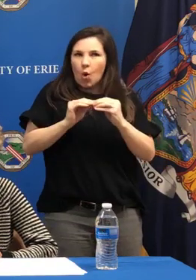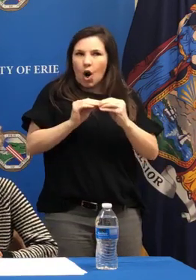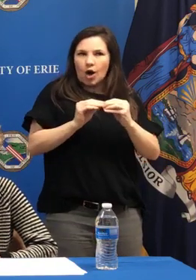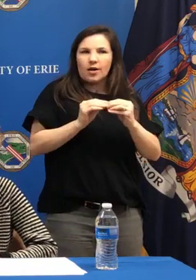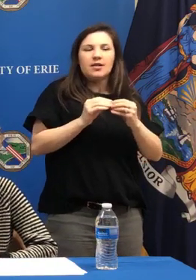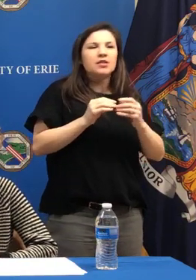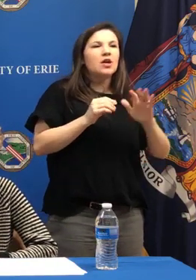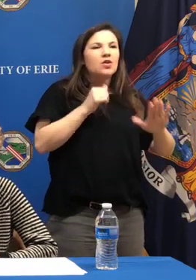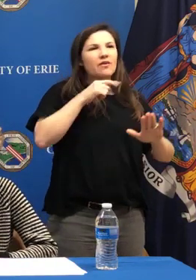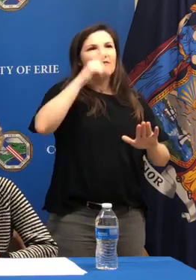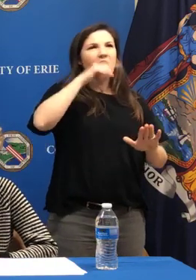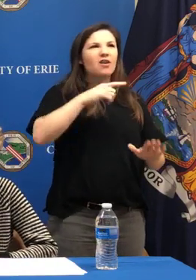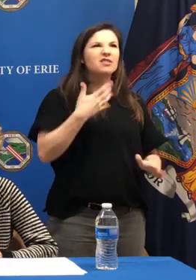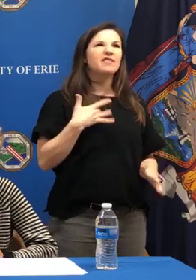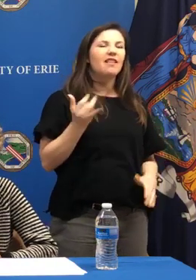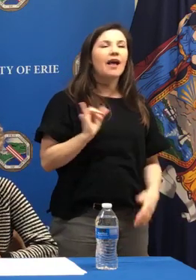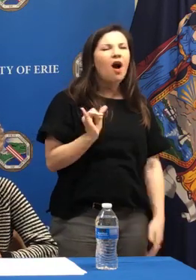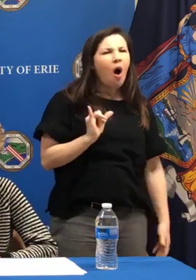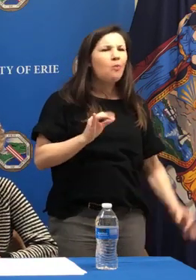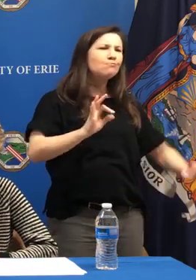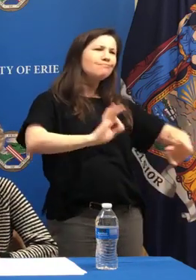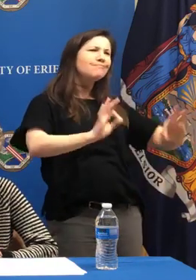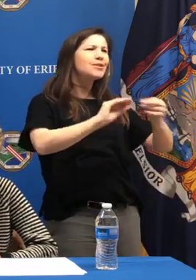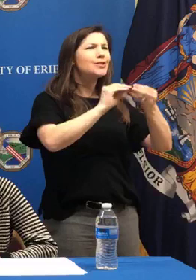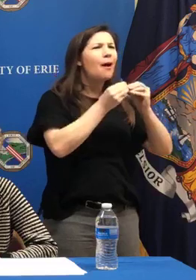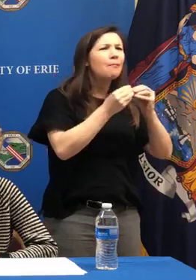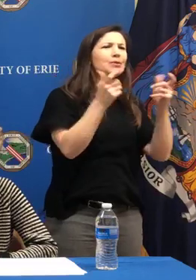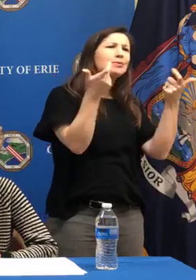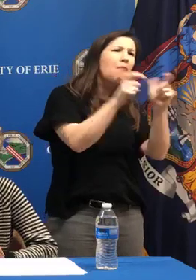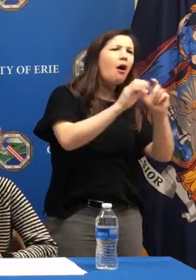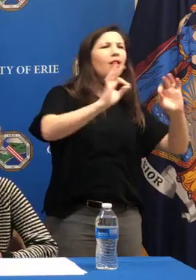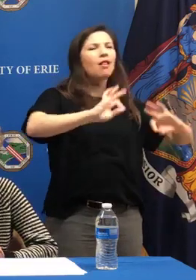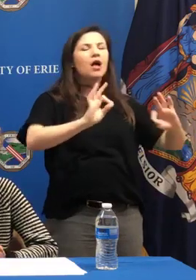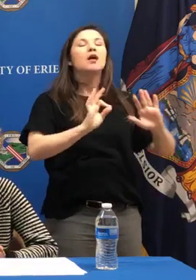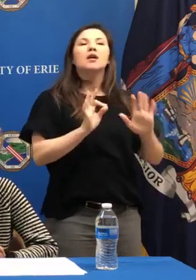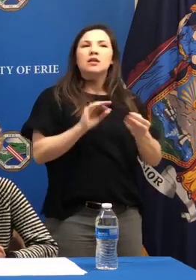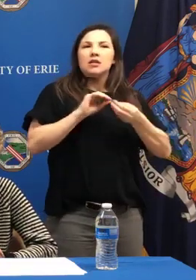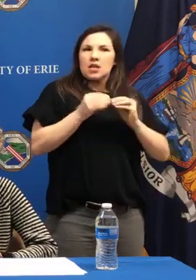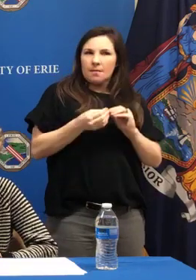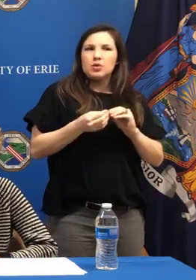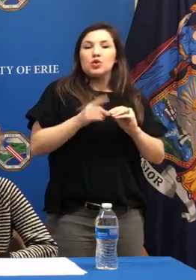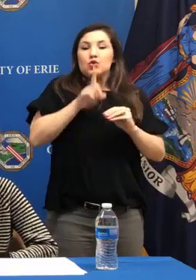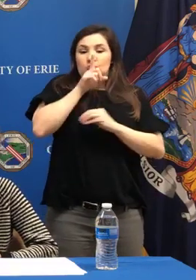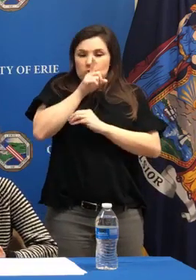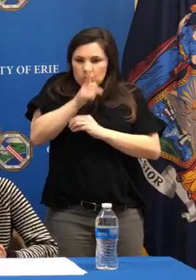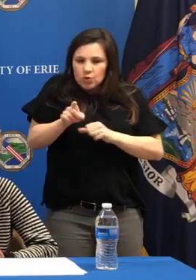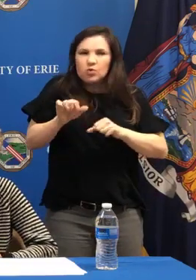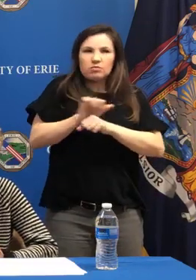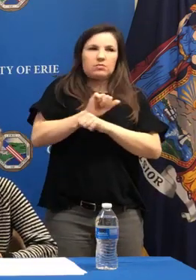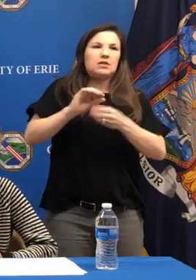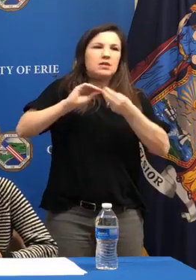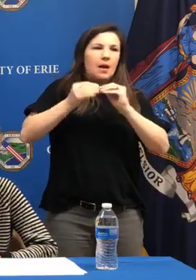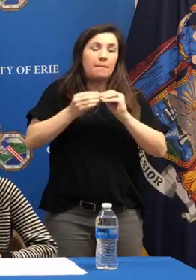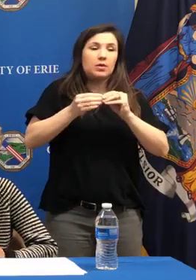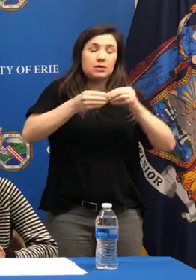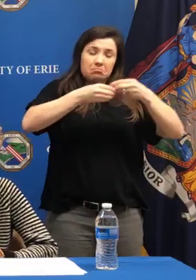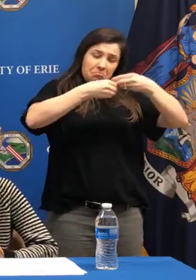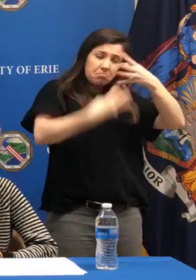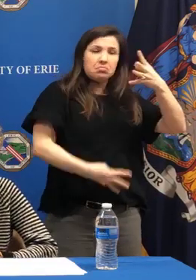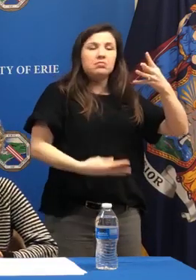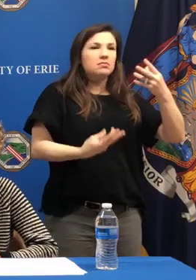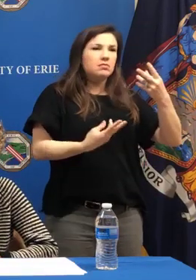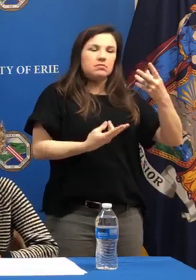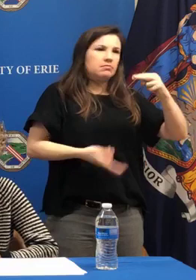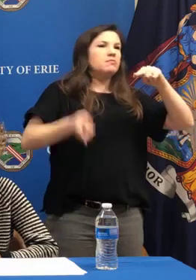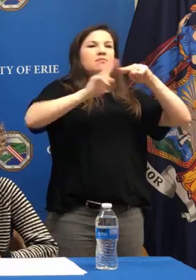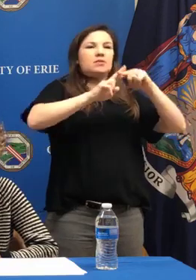people to get a false sense of security by looking at the numbers of this map. The true numbers are much, much greater. We just